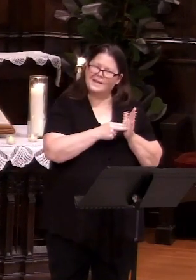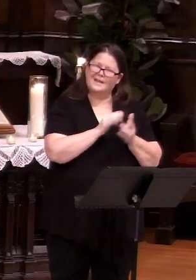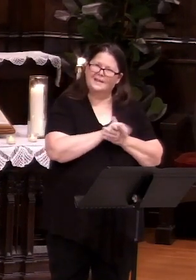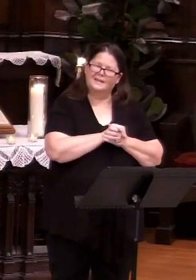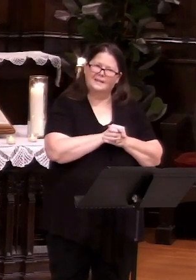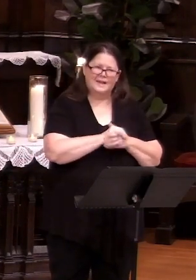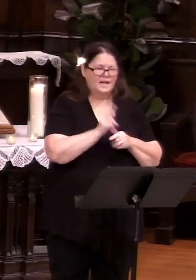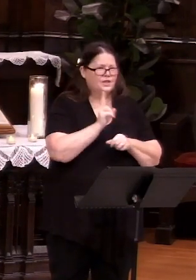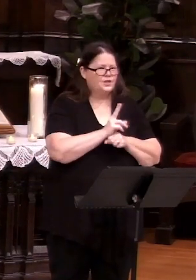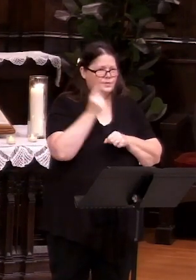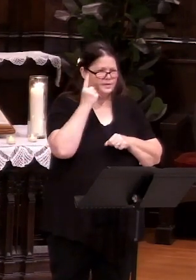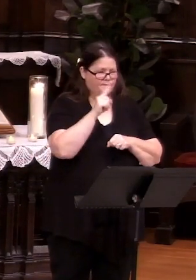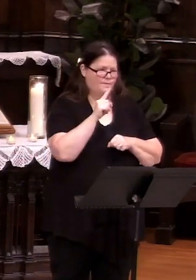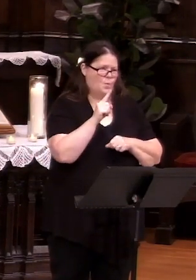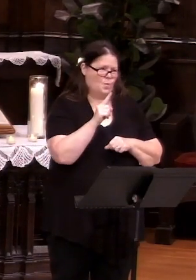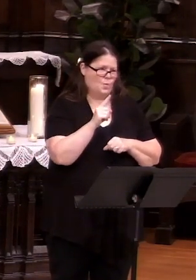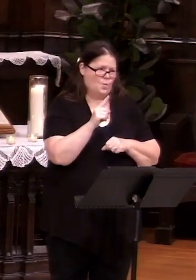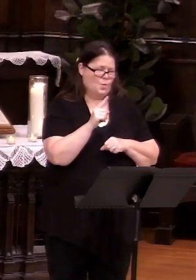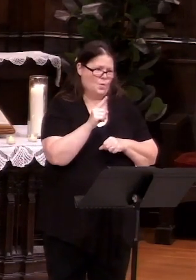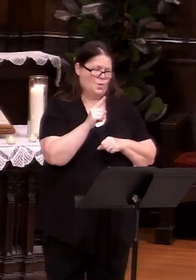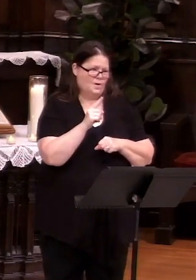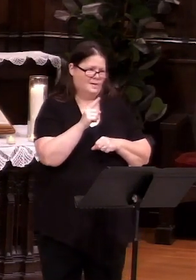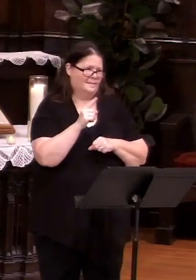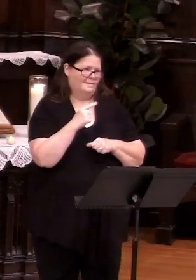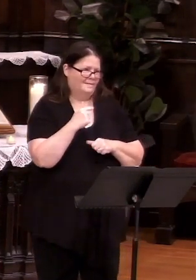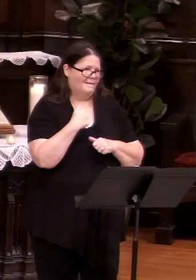for our very lives today.